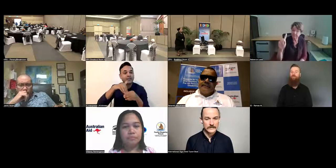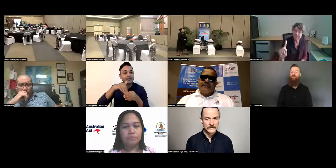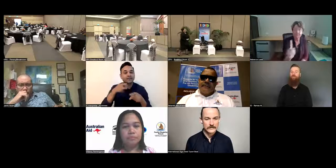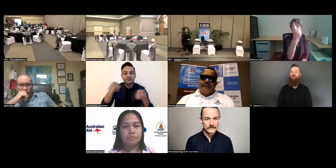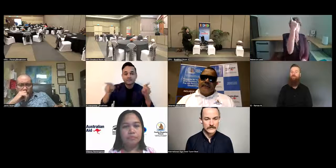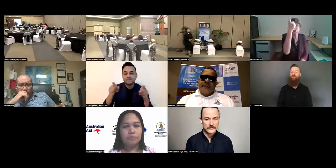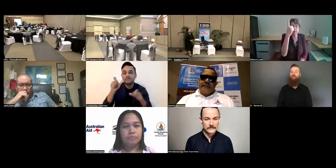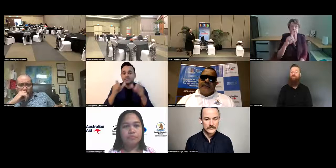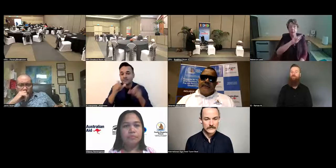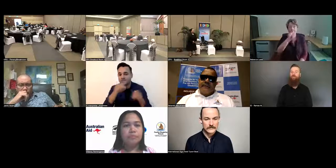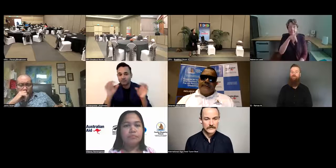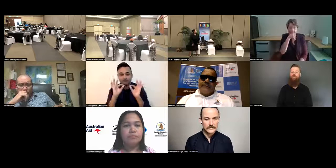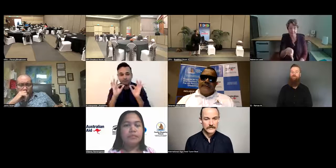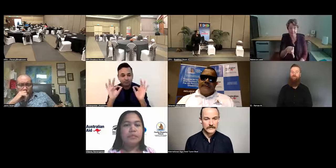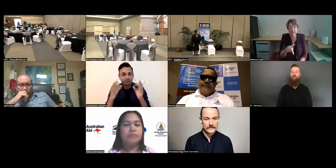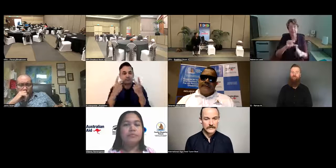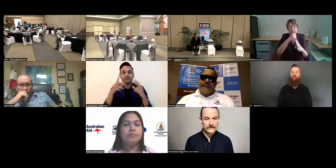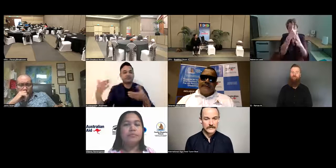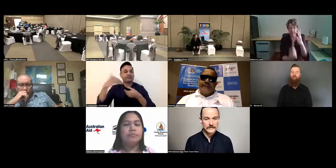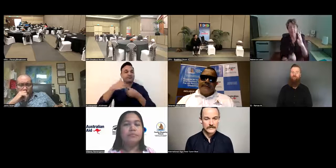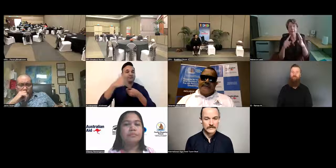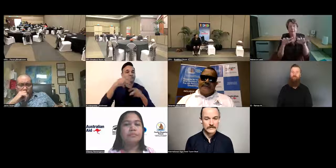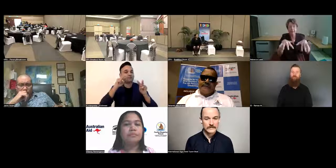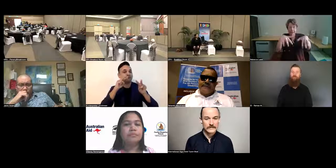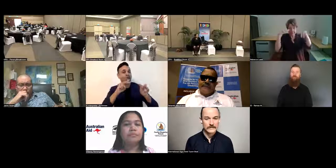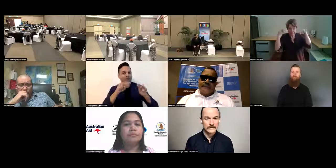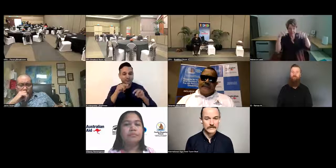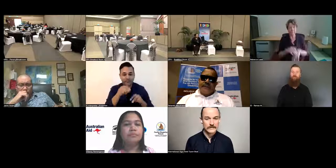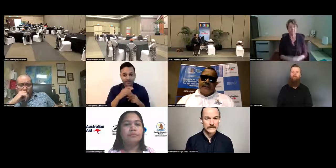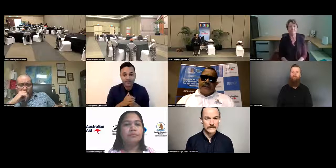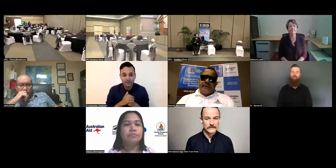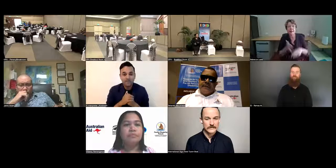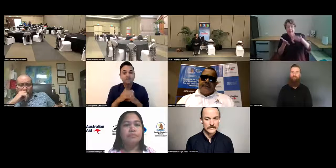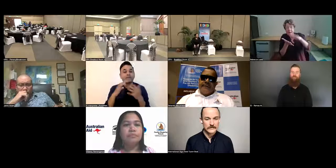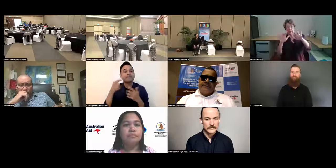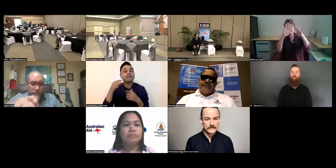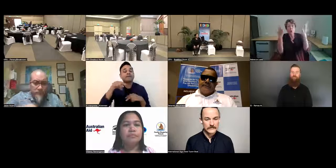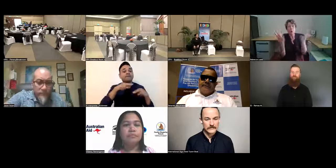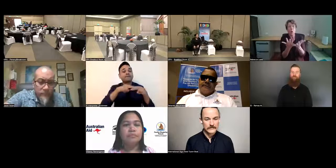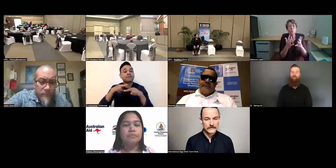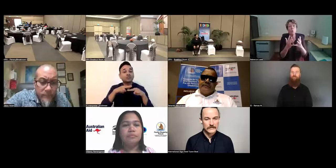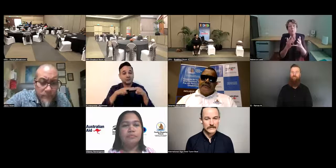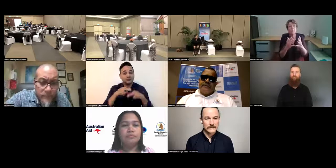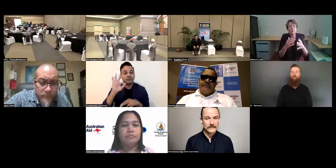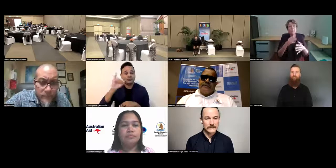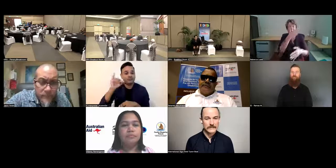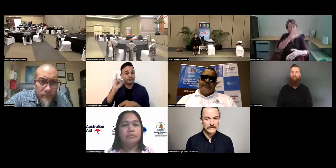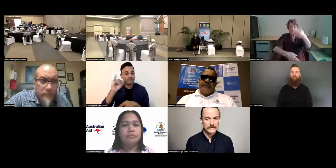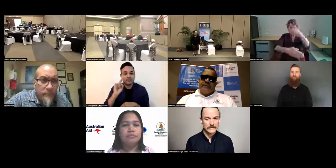Summit, part of the Global Disability Summit. I first want